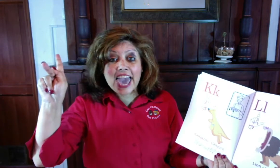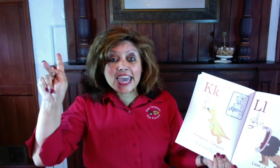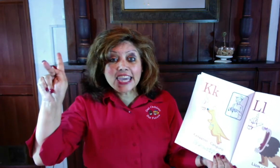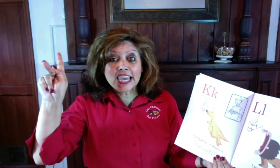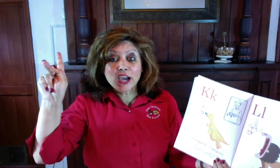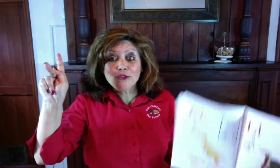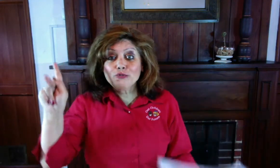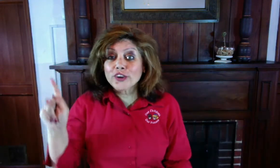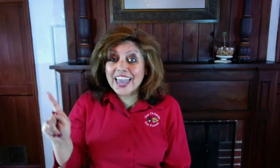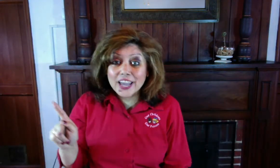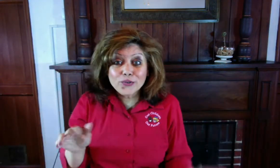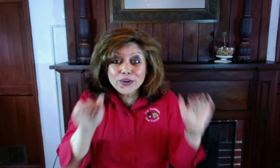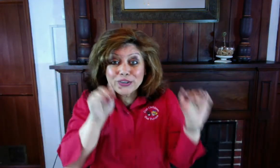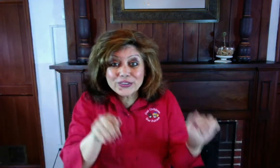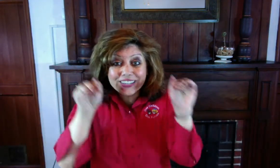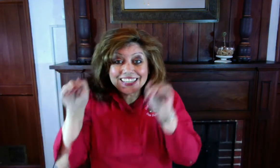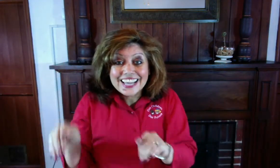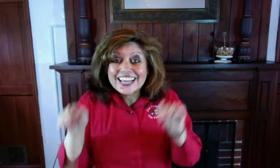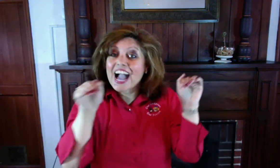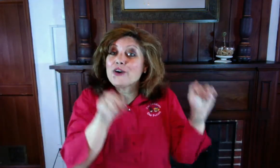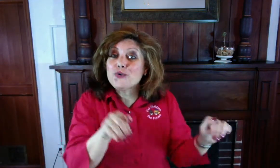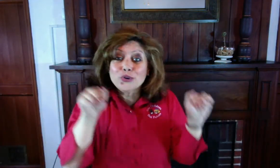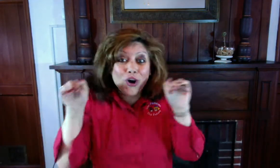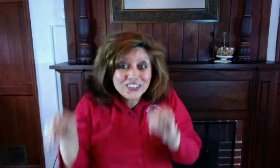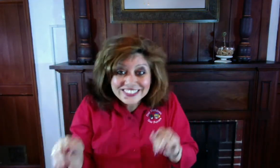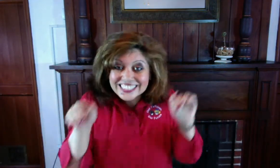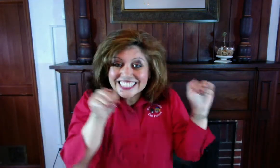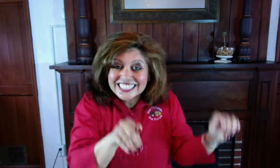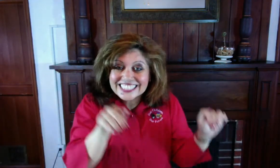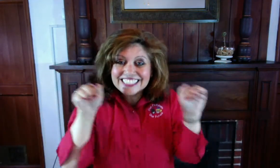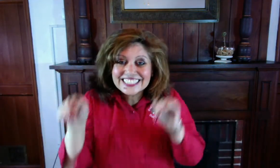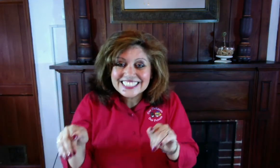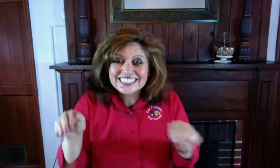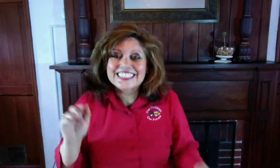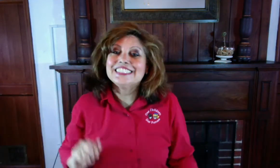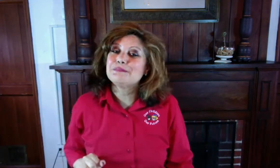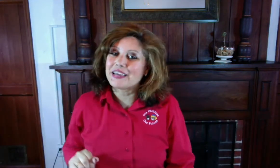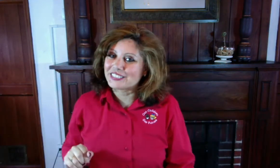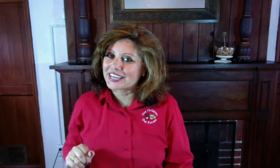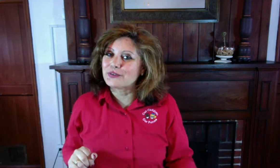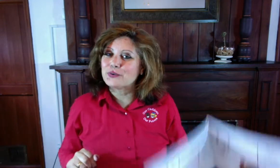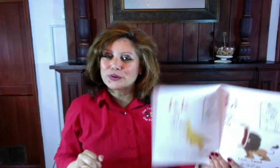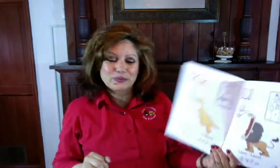K for kangaroo, canguro, in Spanish canguro.